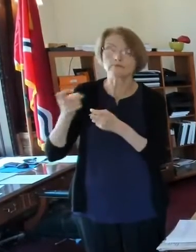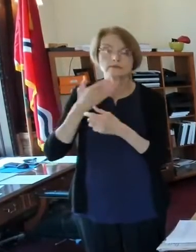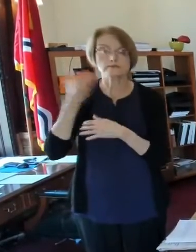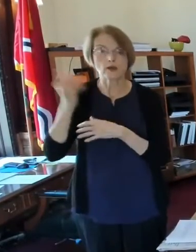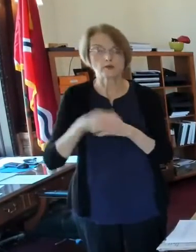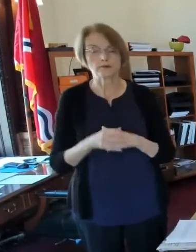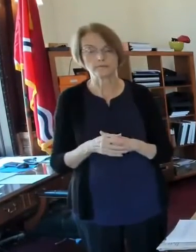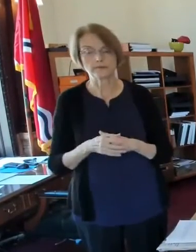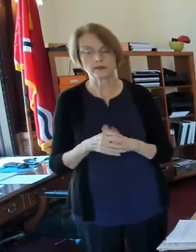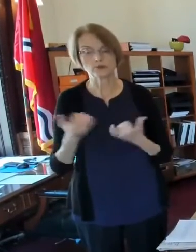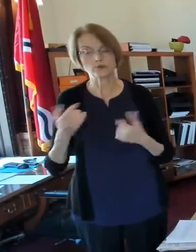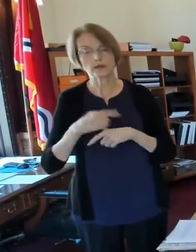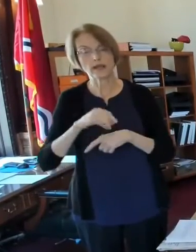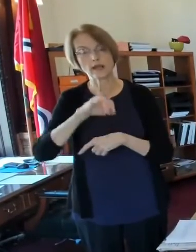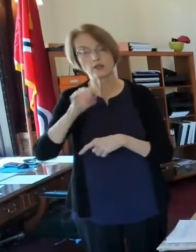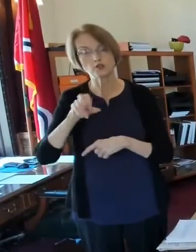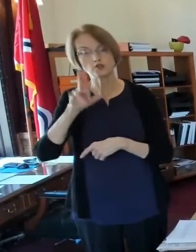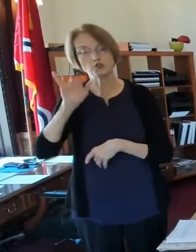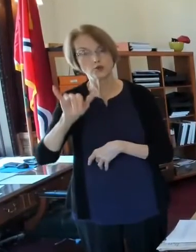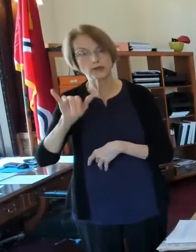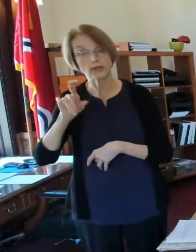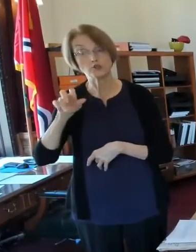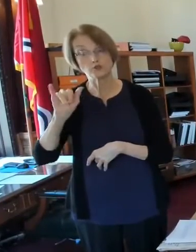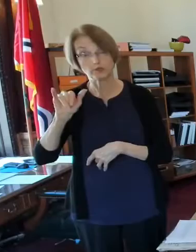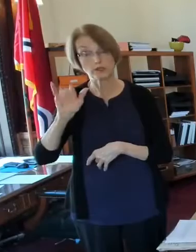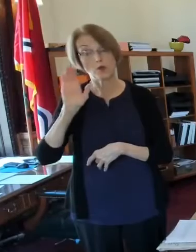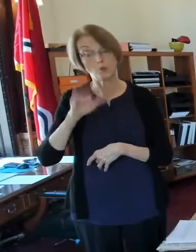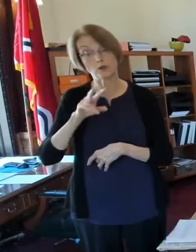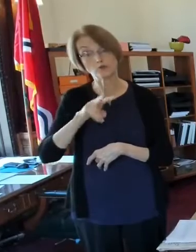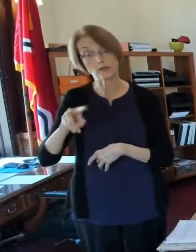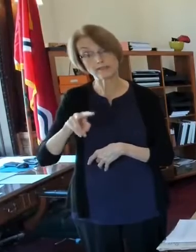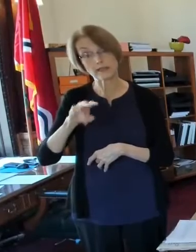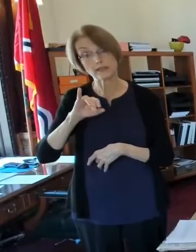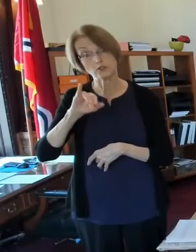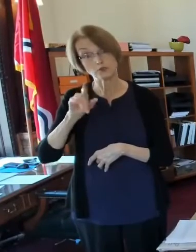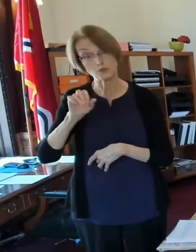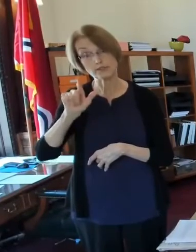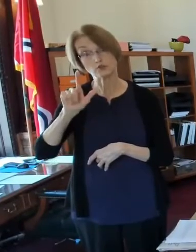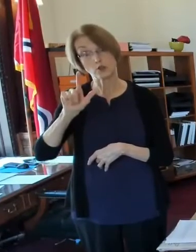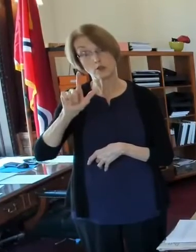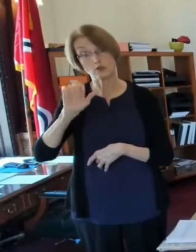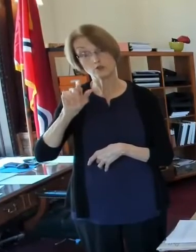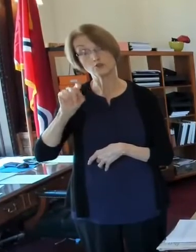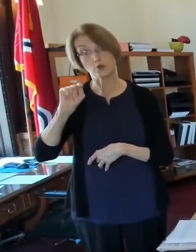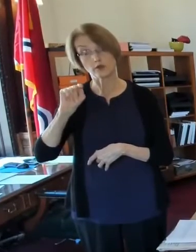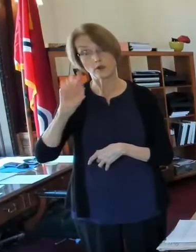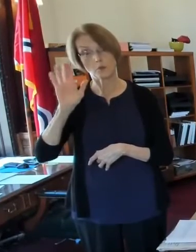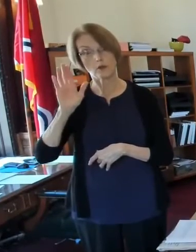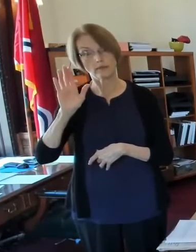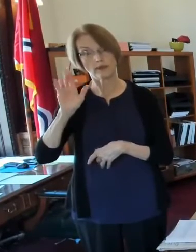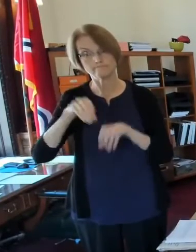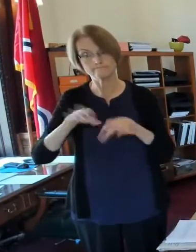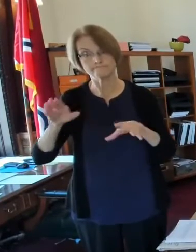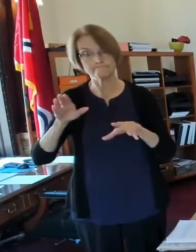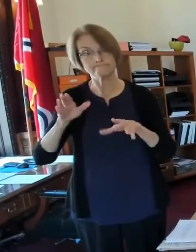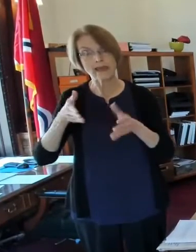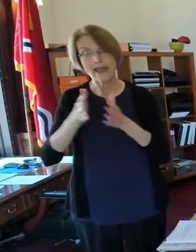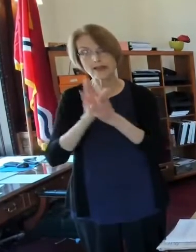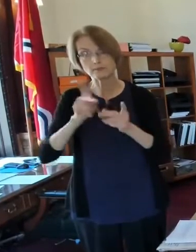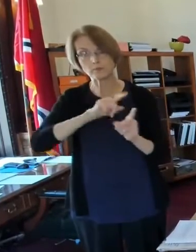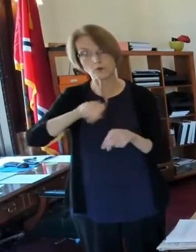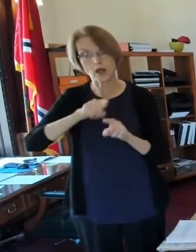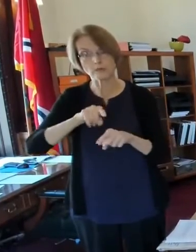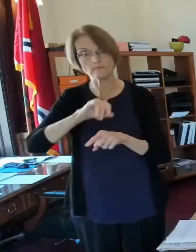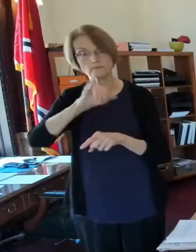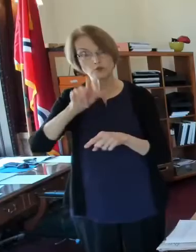today about jury duty. Do mm-hmm. you know if the 22nd Judicial Circuit is issuing jury summons for folks? They are.